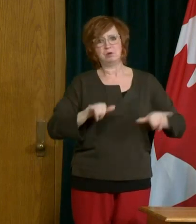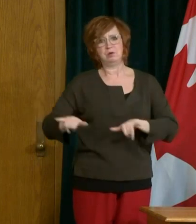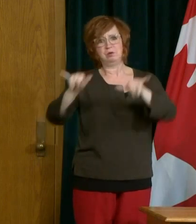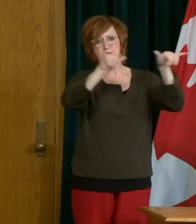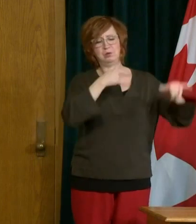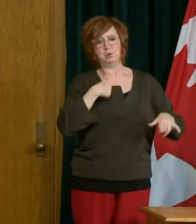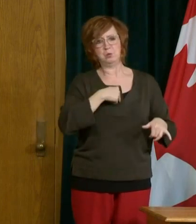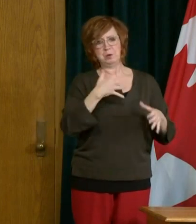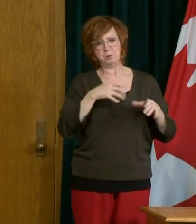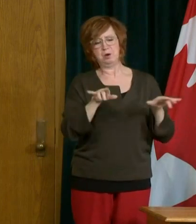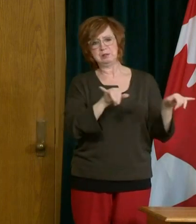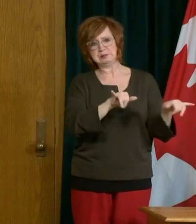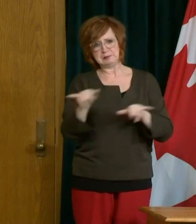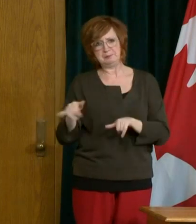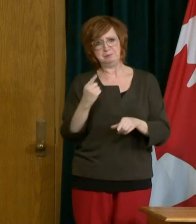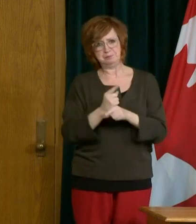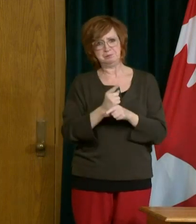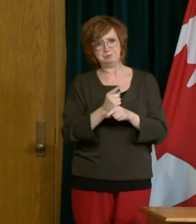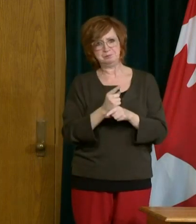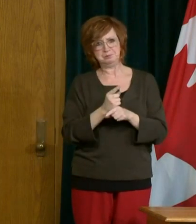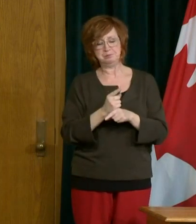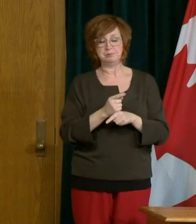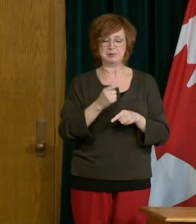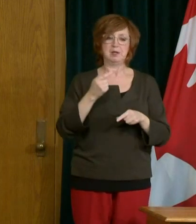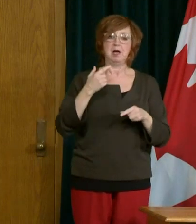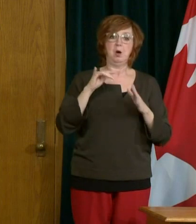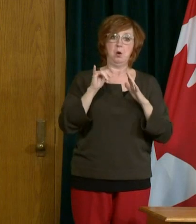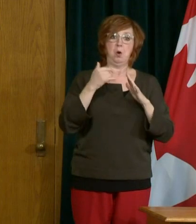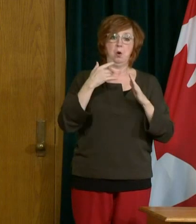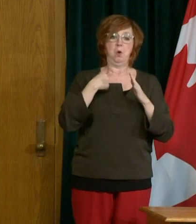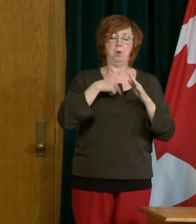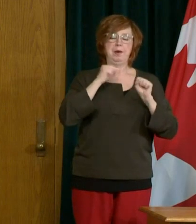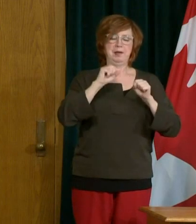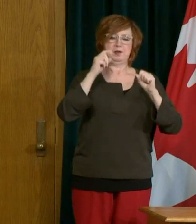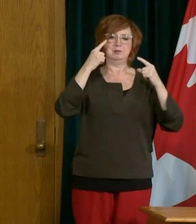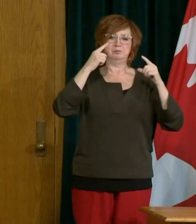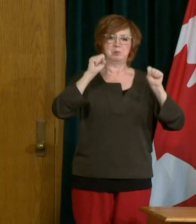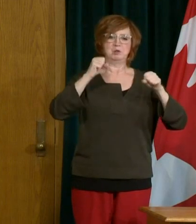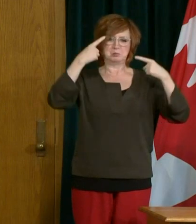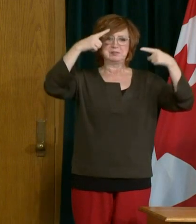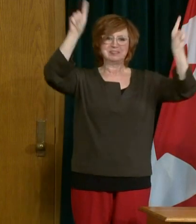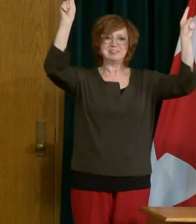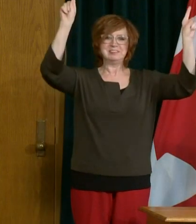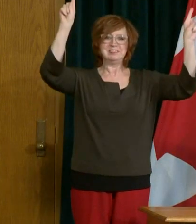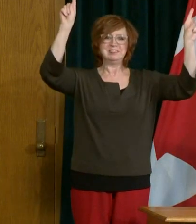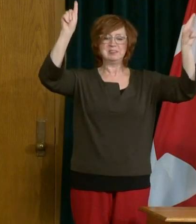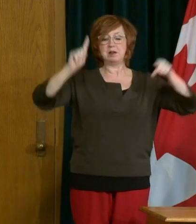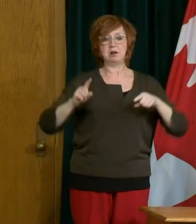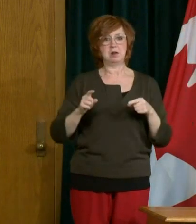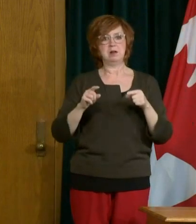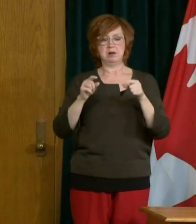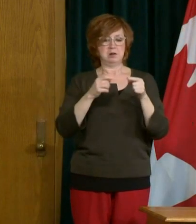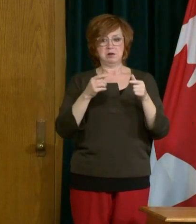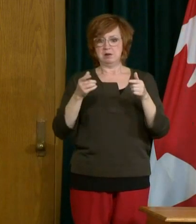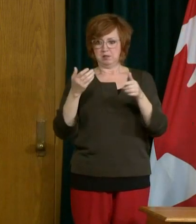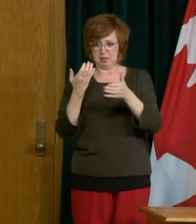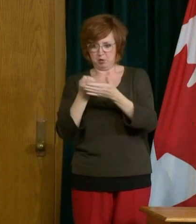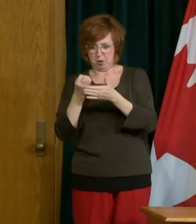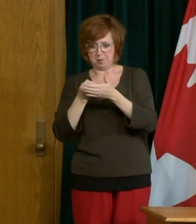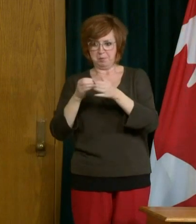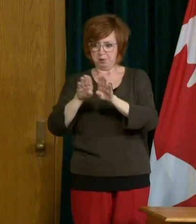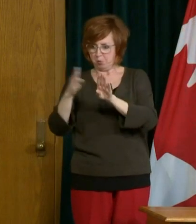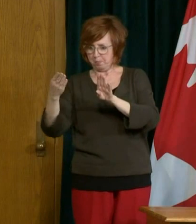to do both. And together we will. We will reopen the economy, and we will bring back these jobs, and we